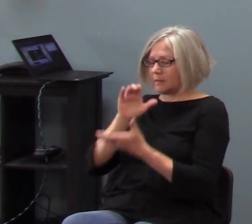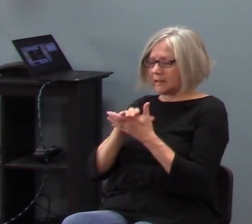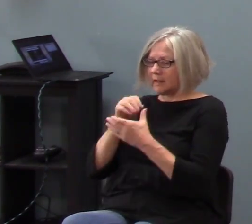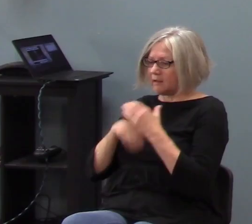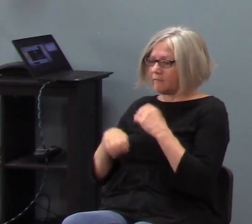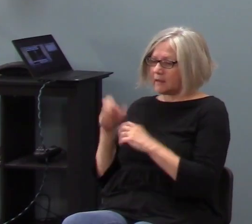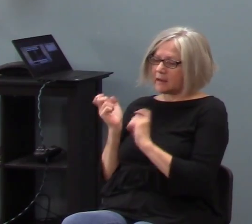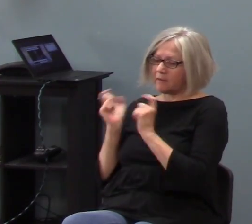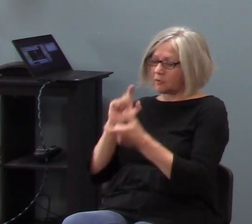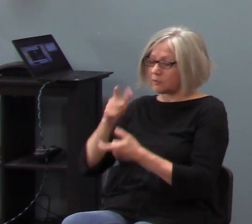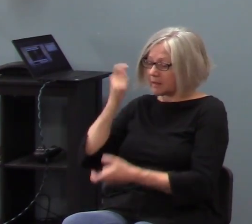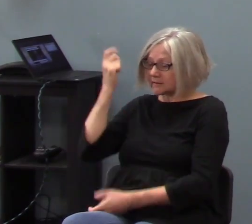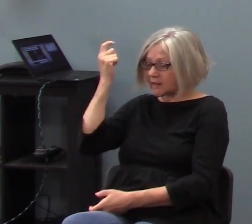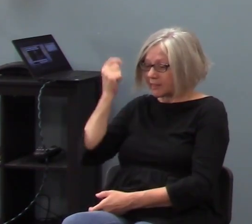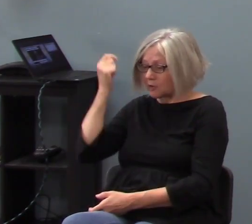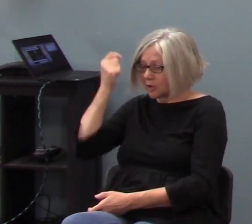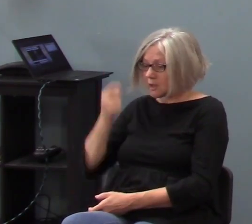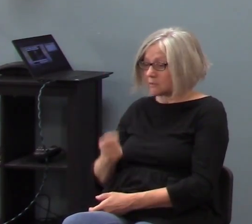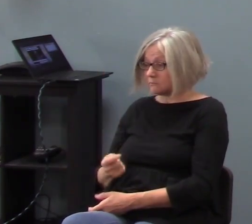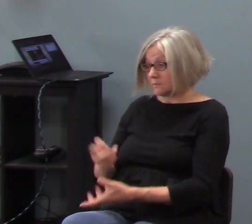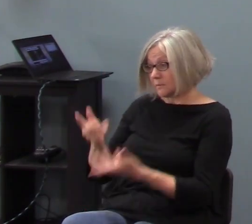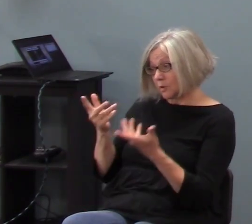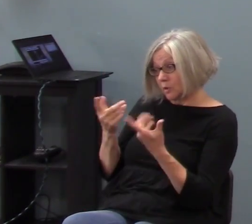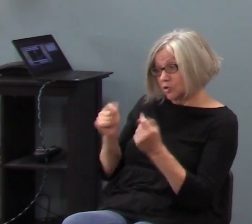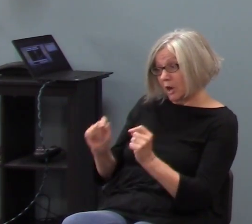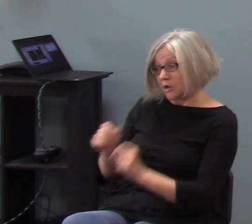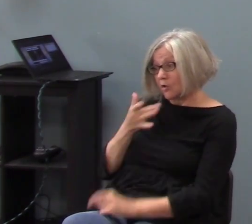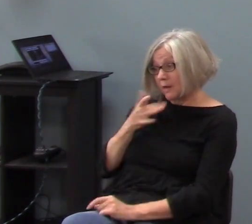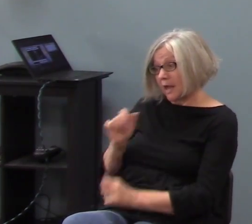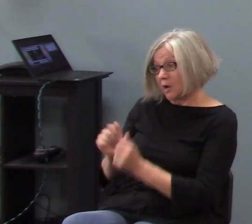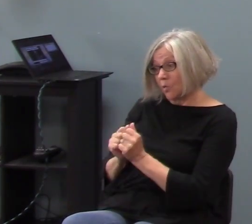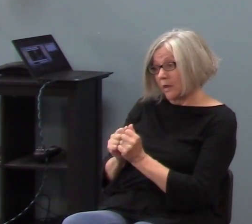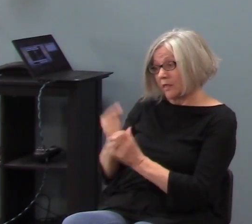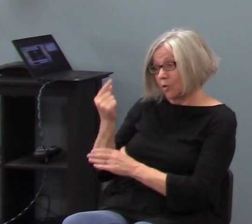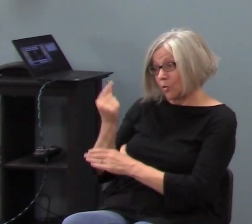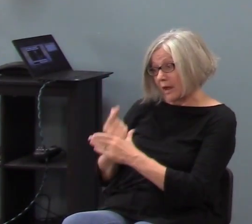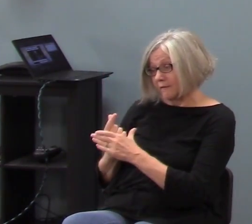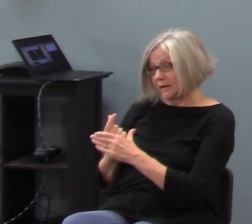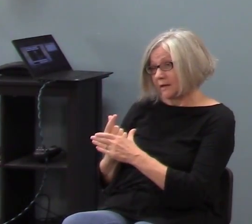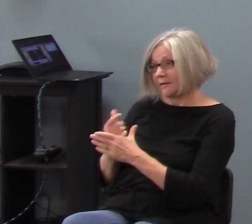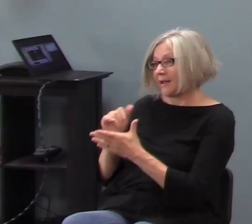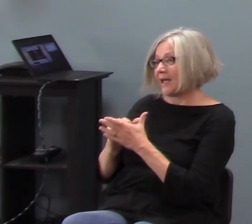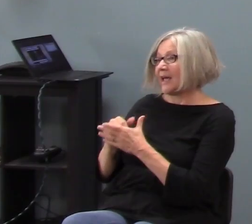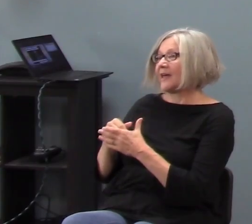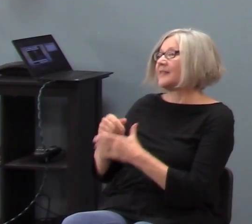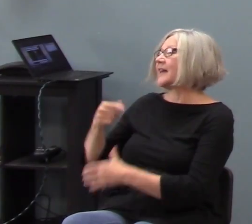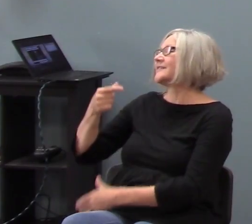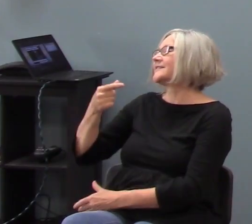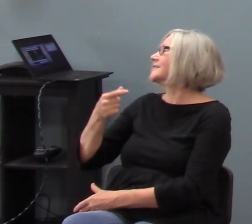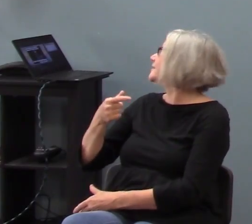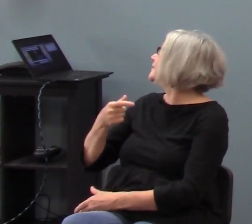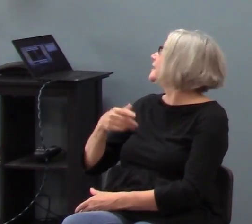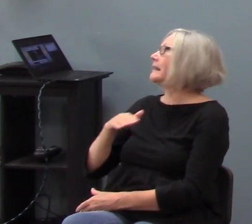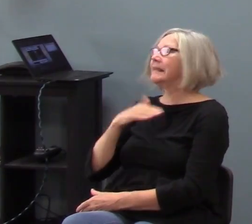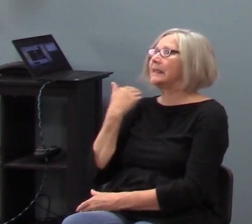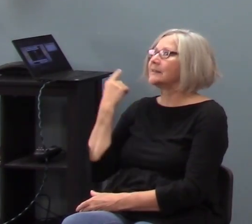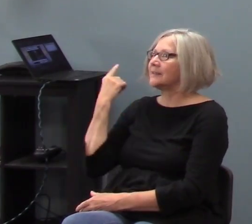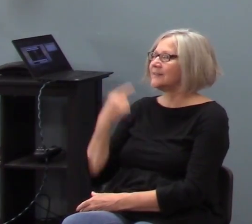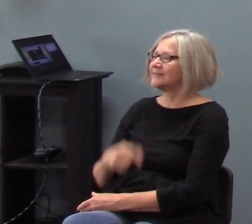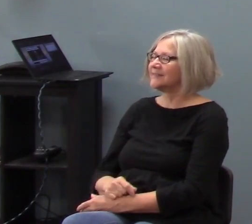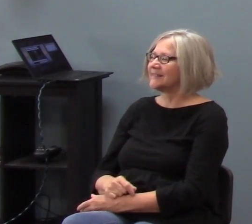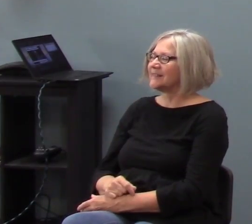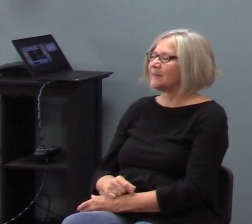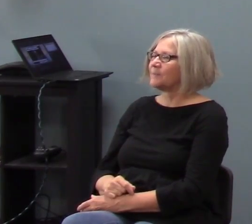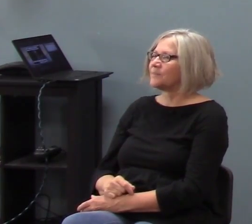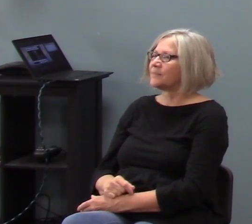it's just a theory. Care to test your luck with the theory of gravity. And this is a guillotine, if you can't. All right, and this is essentially